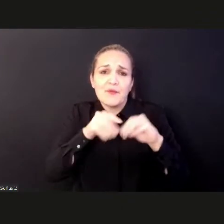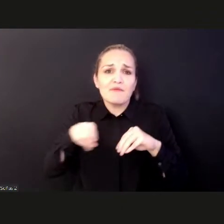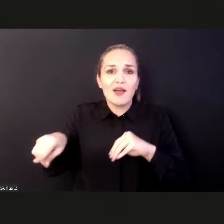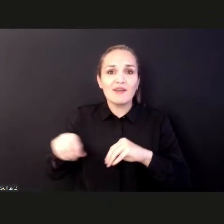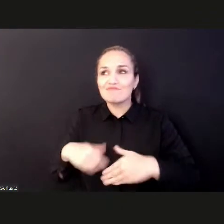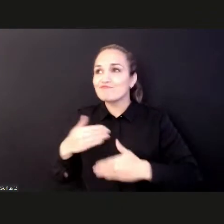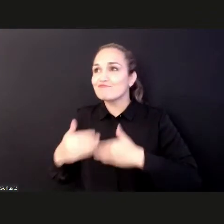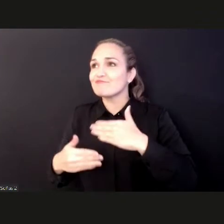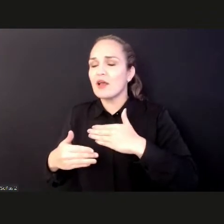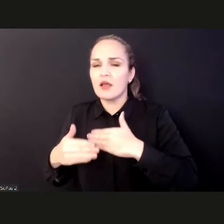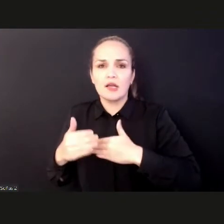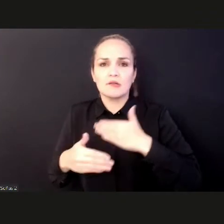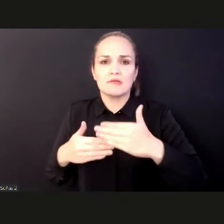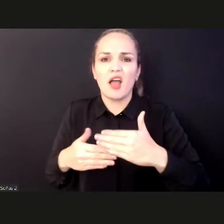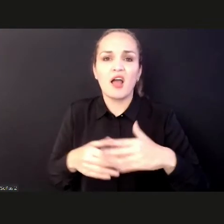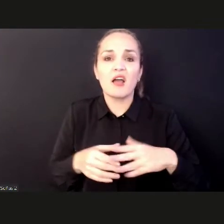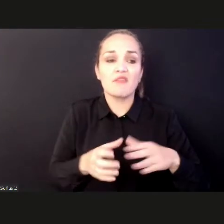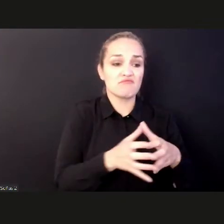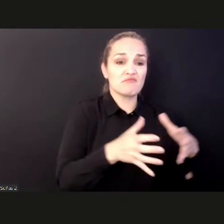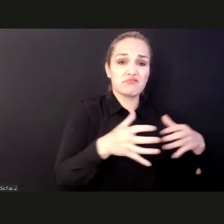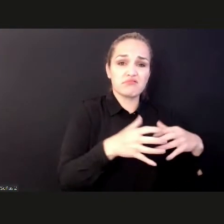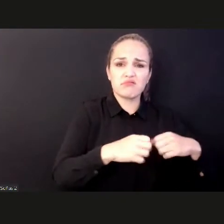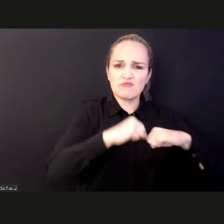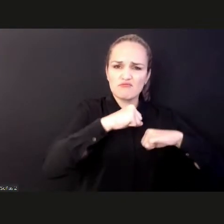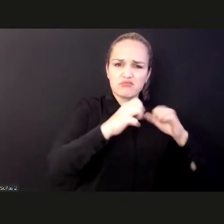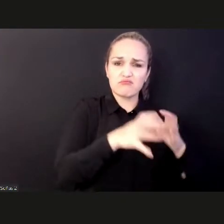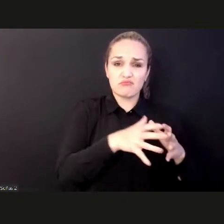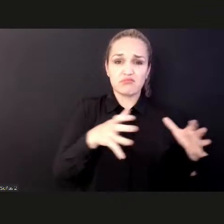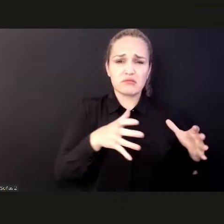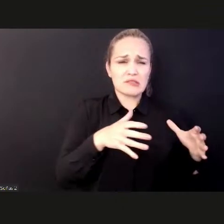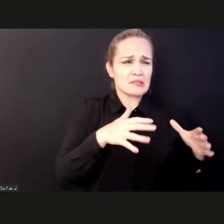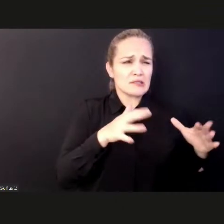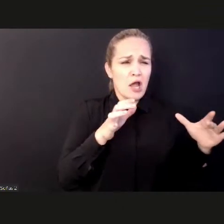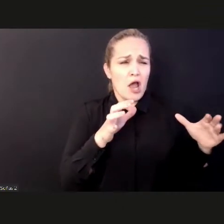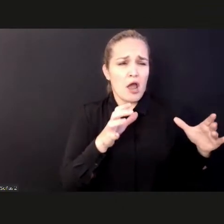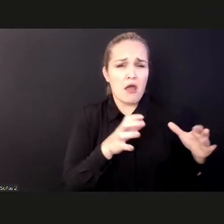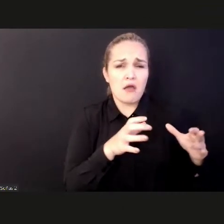and they've actually faced several challenges. Just to give you an example,